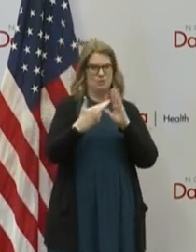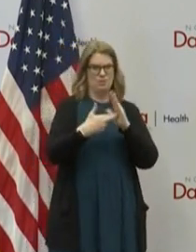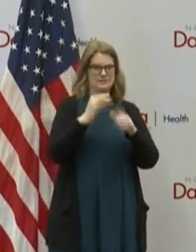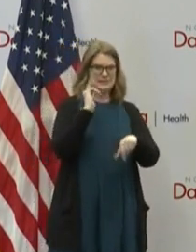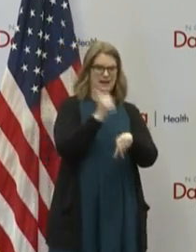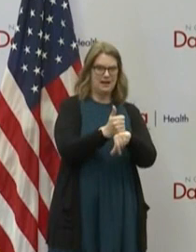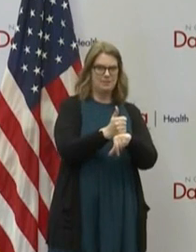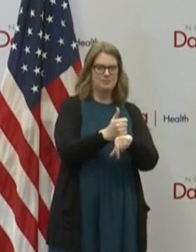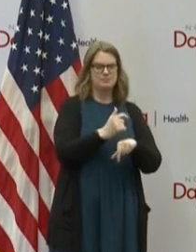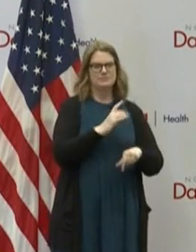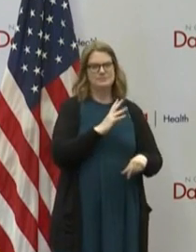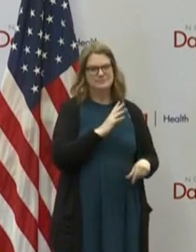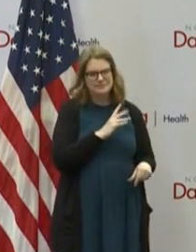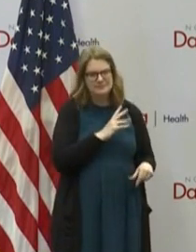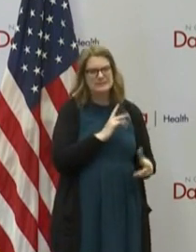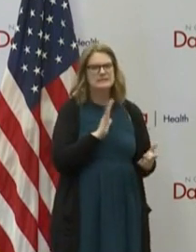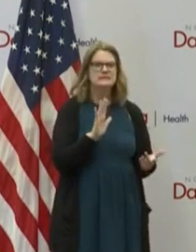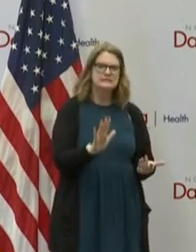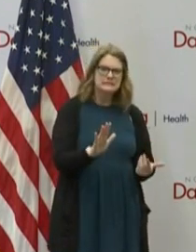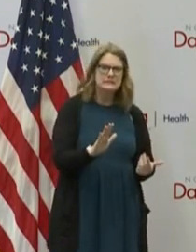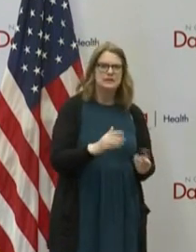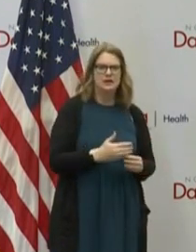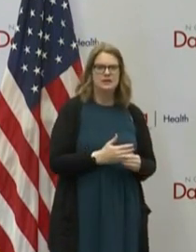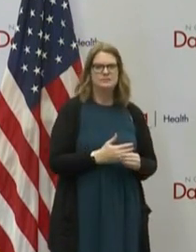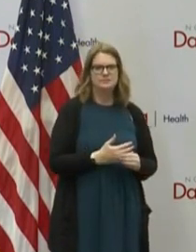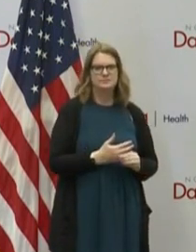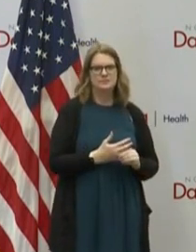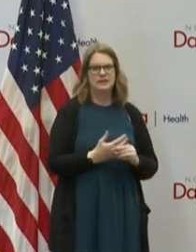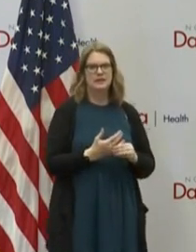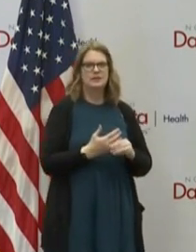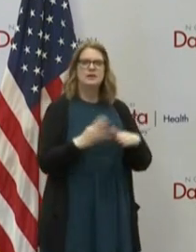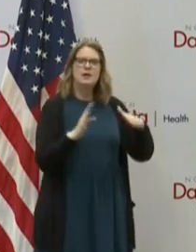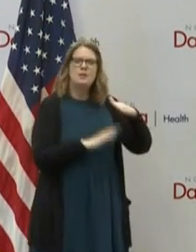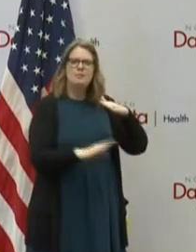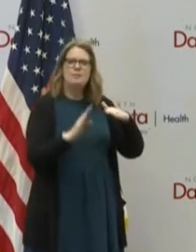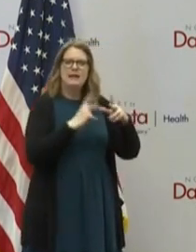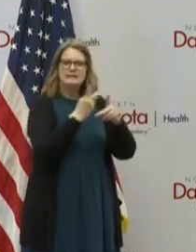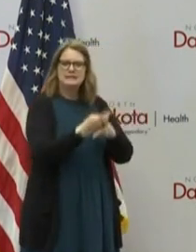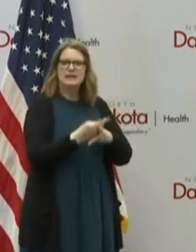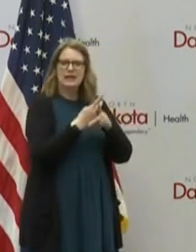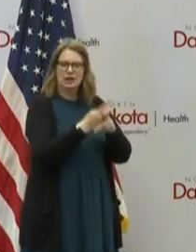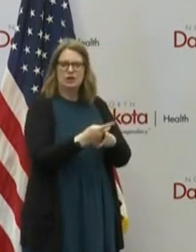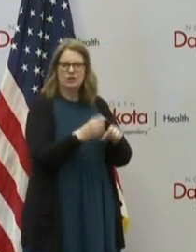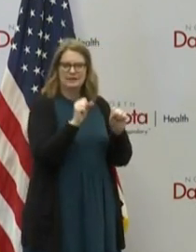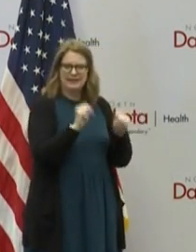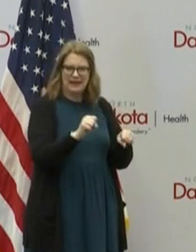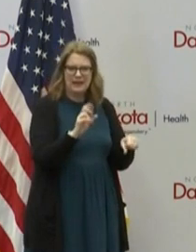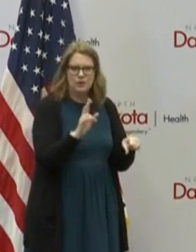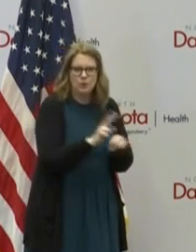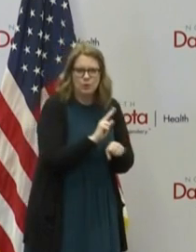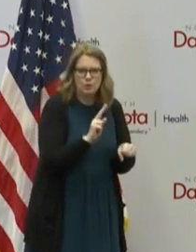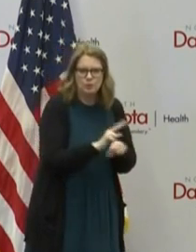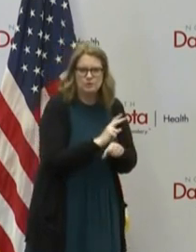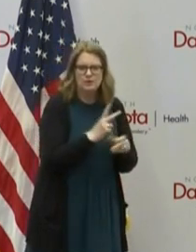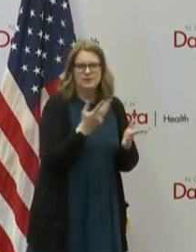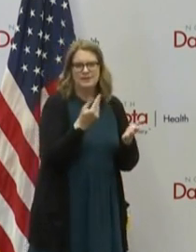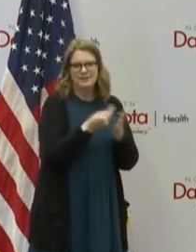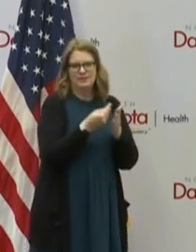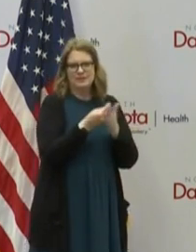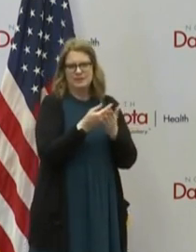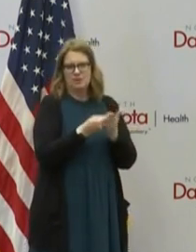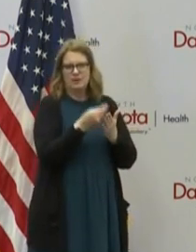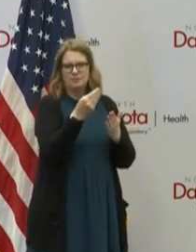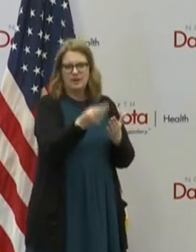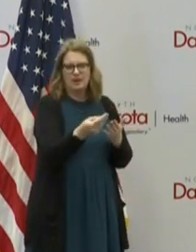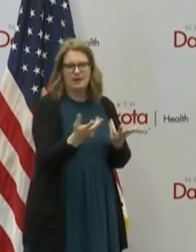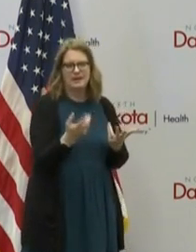in place. But basic care residents, again, can use these however they funds they want to purchase, and whether